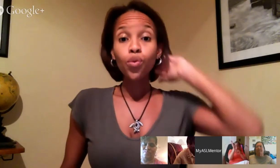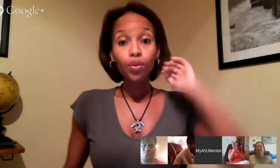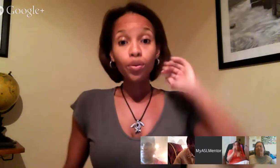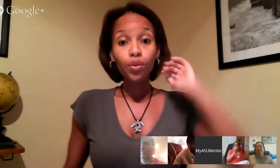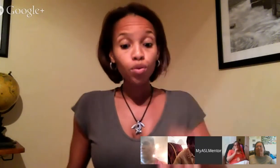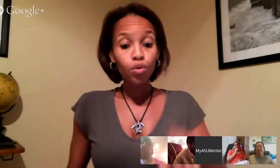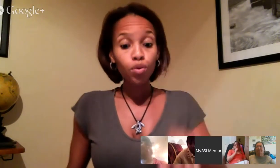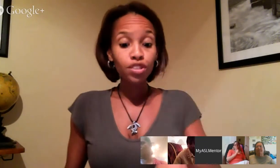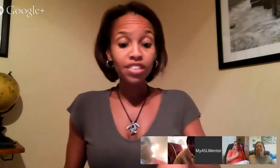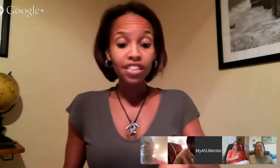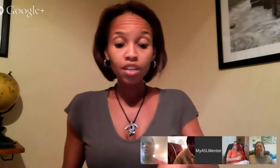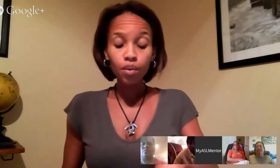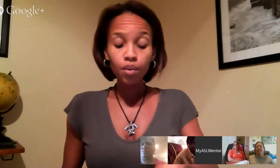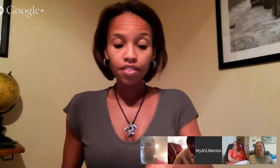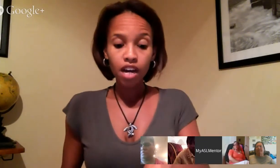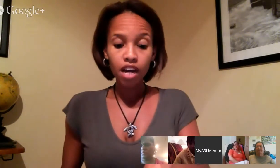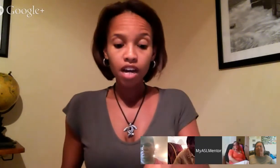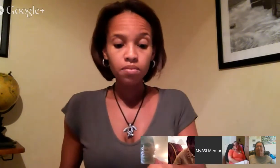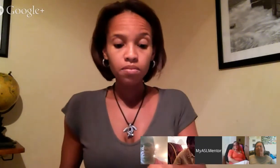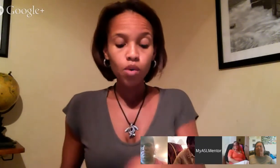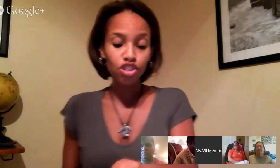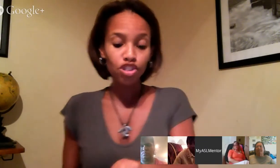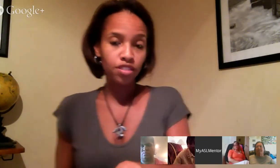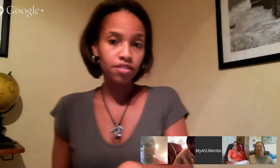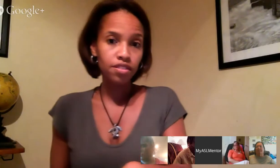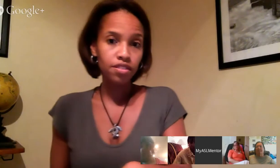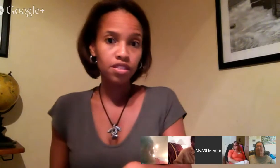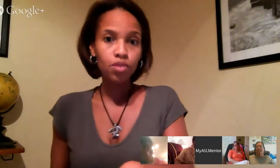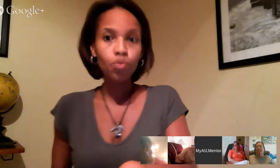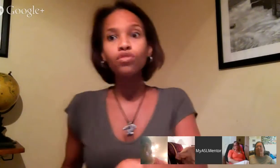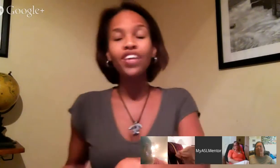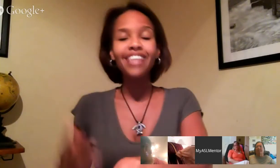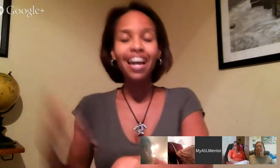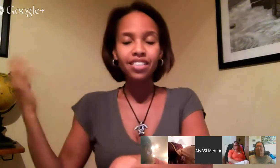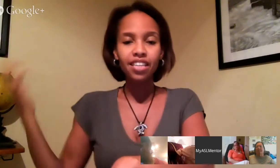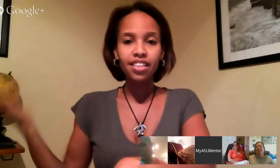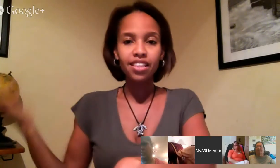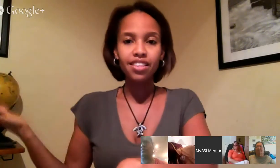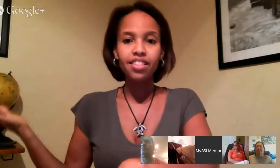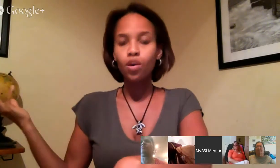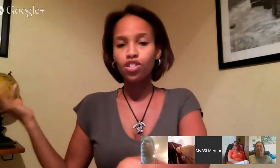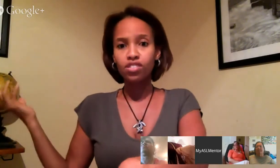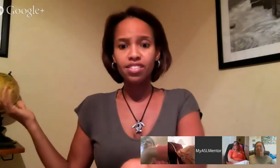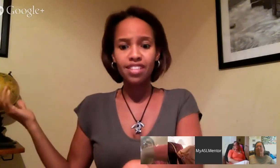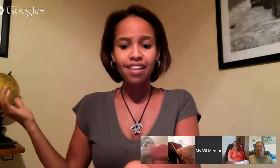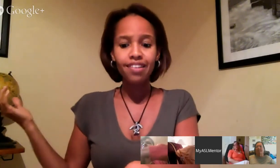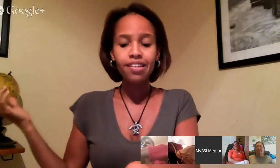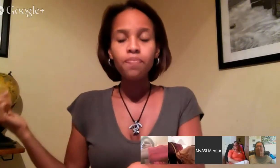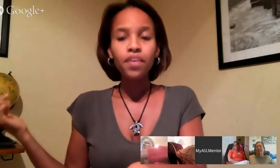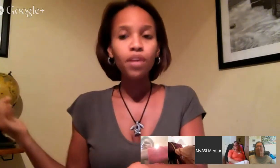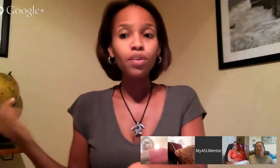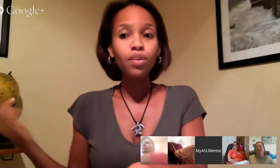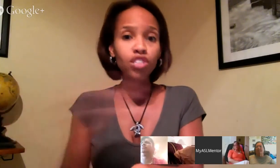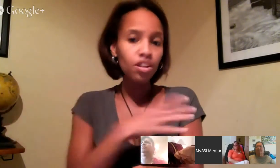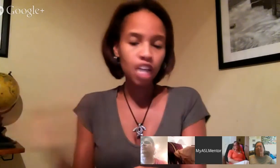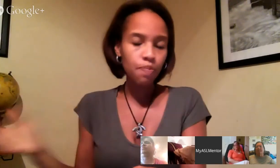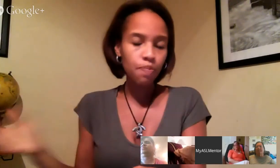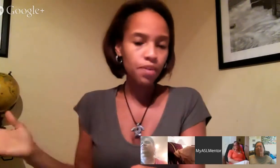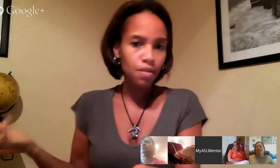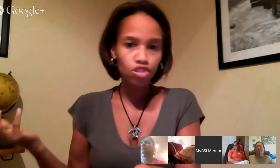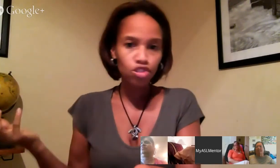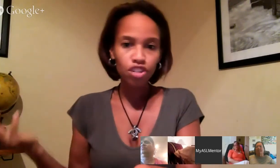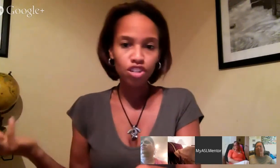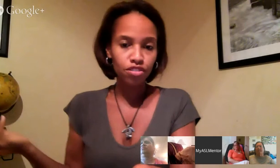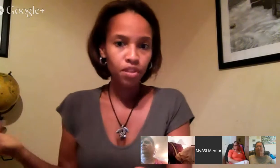So when we're dealing with questions, one fantastic thing about questions is that we still follow topic